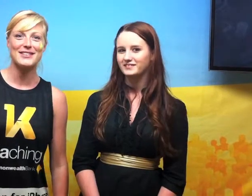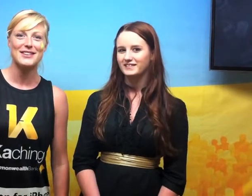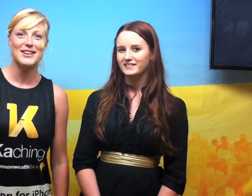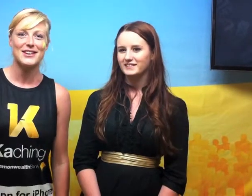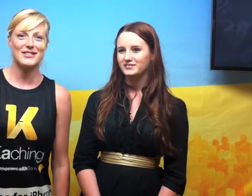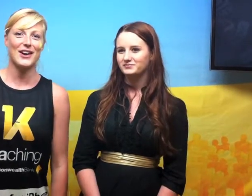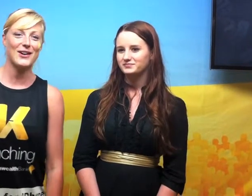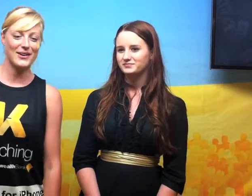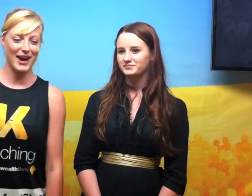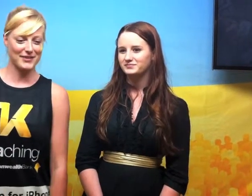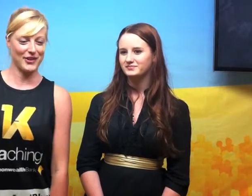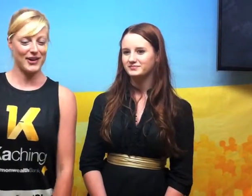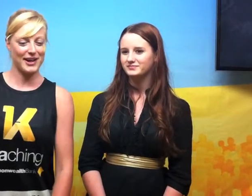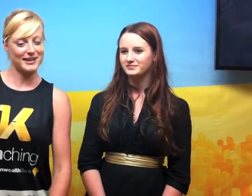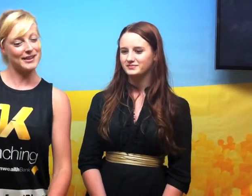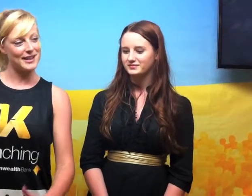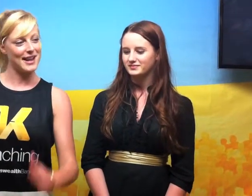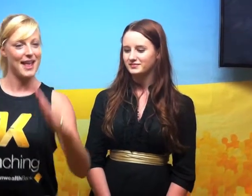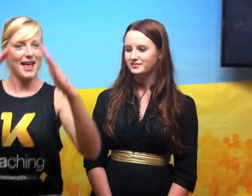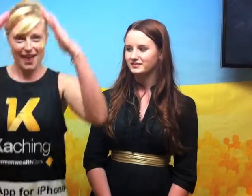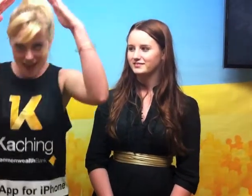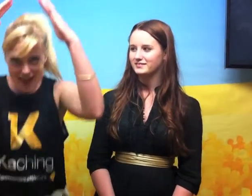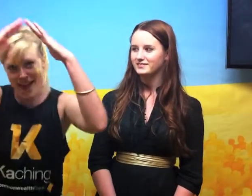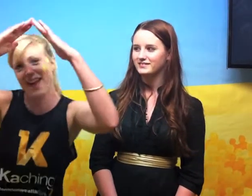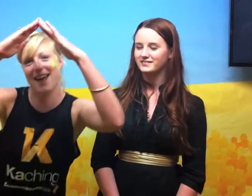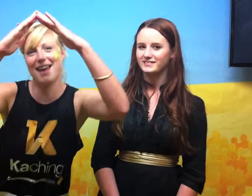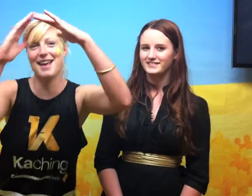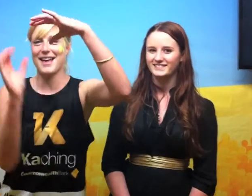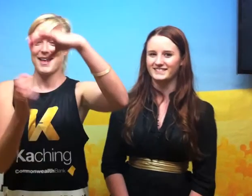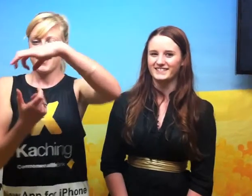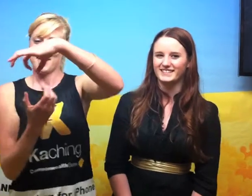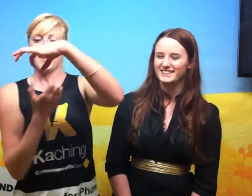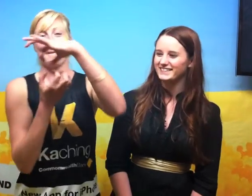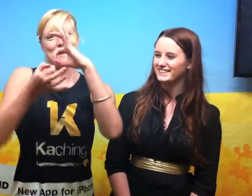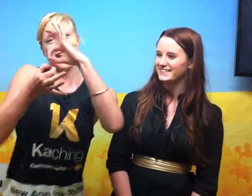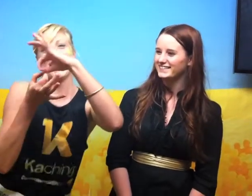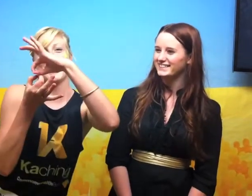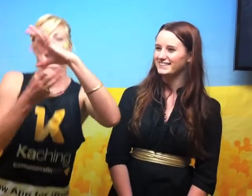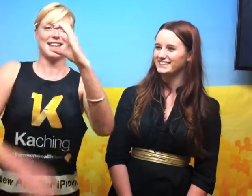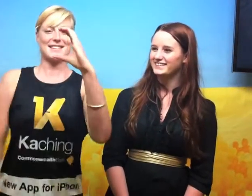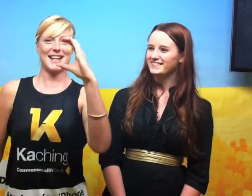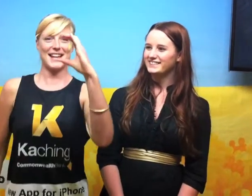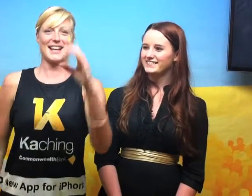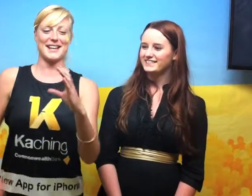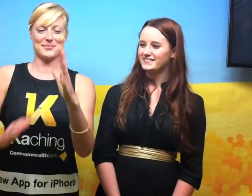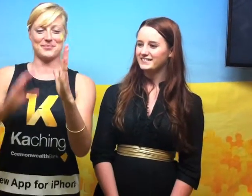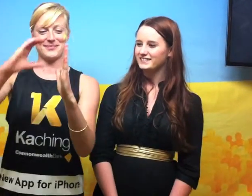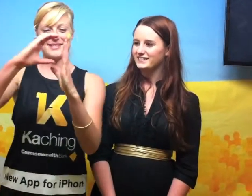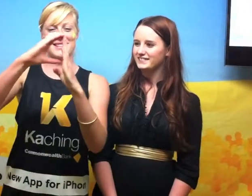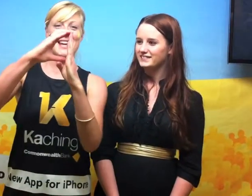So, I've got an A, B, C, D,